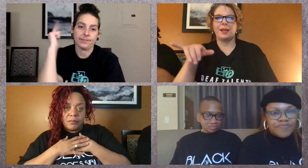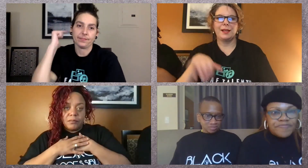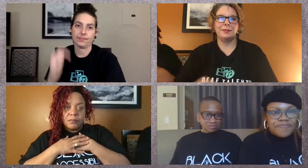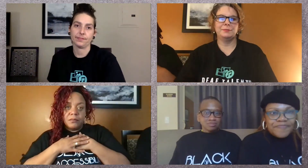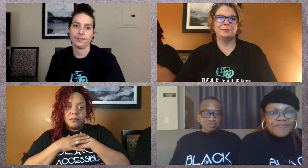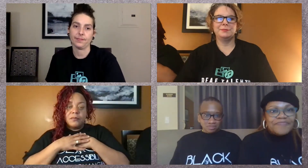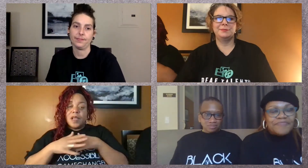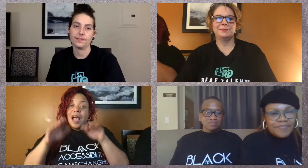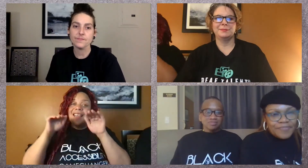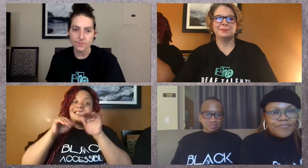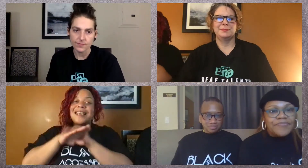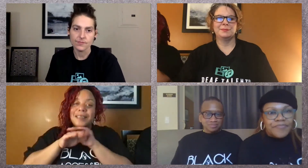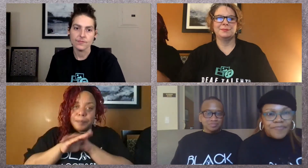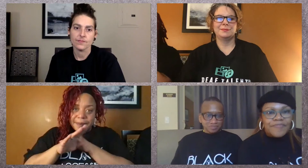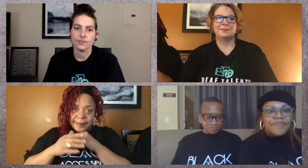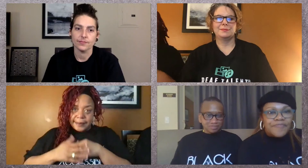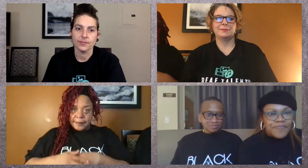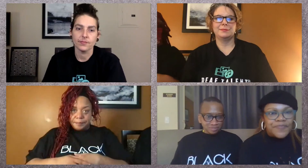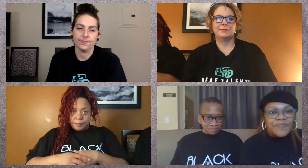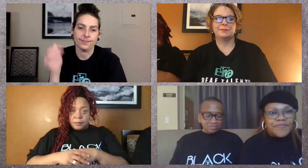And we want to change the game.